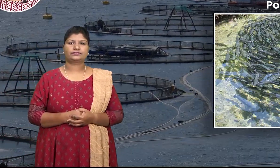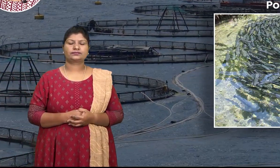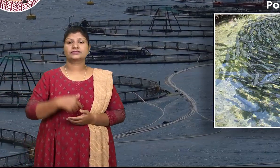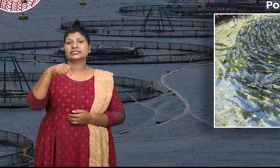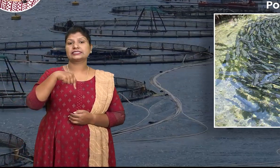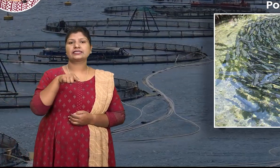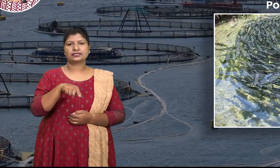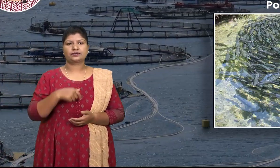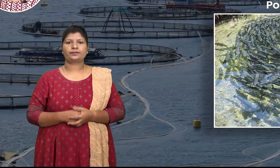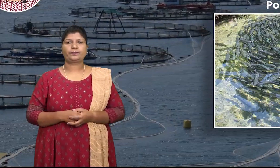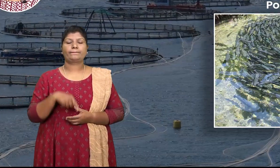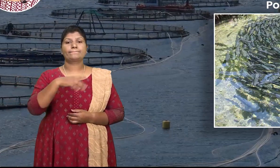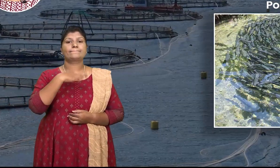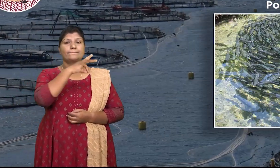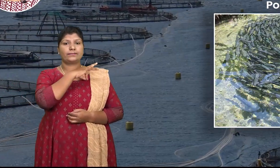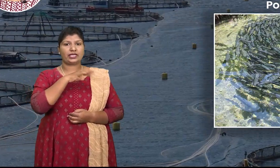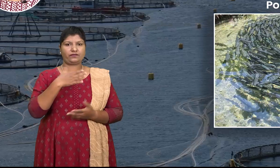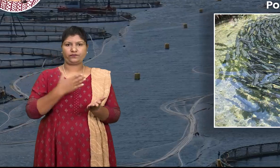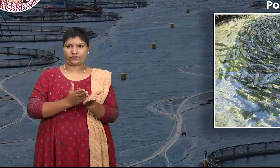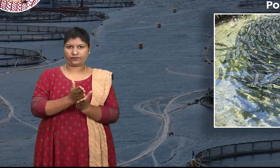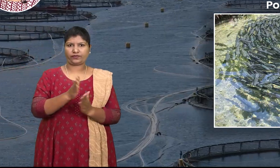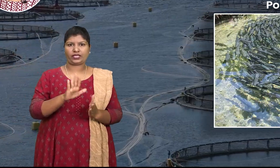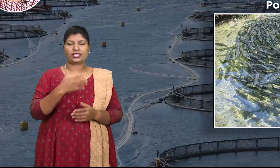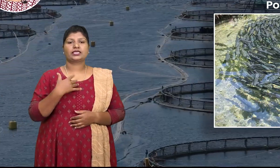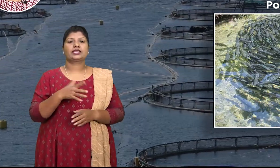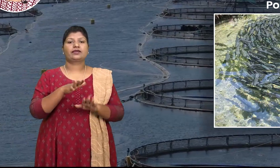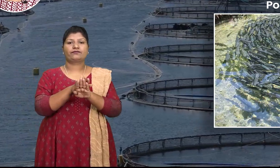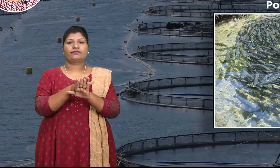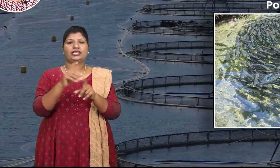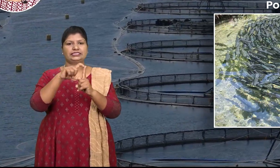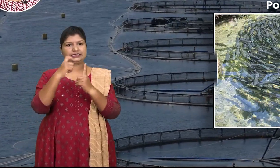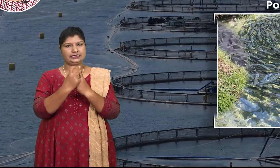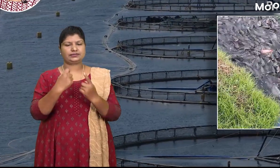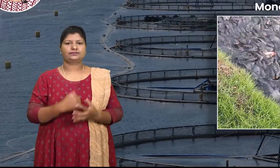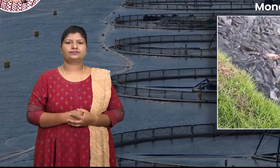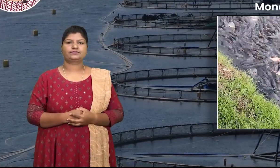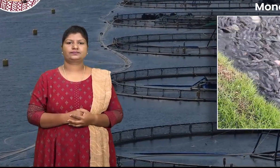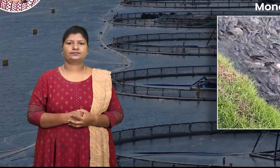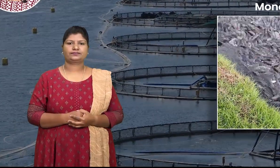This is a beneficial way of fish culture.